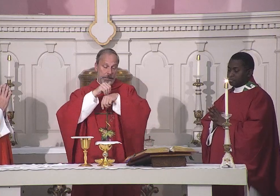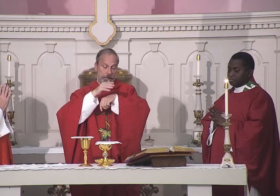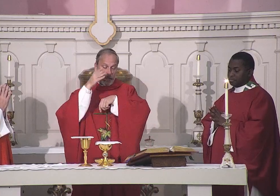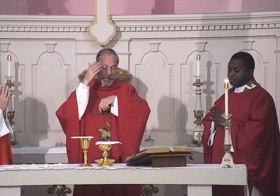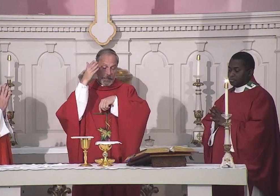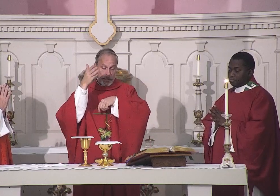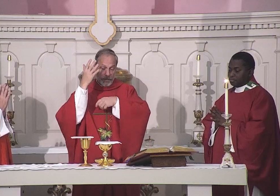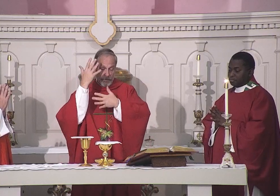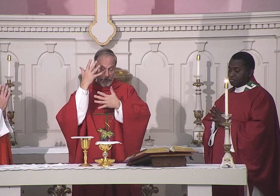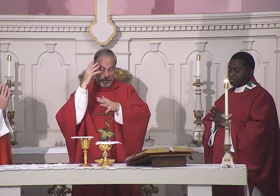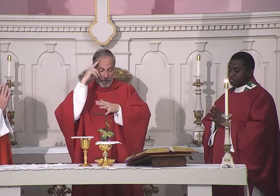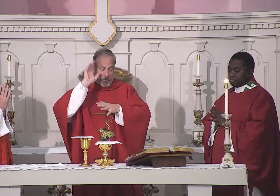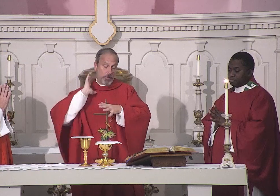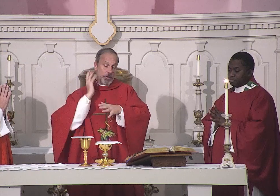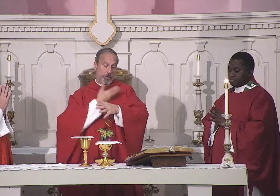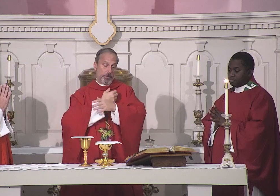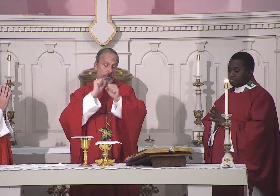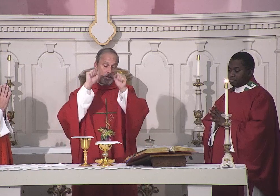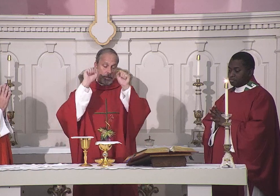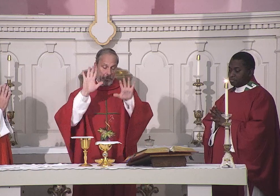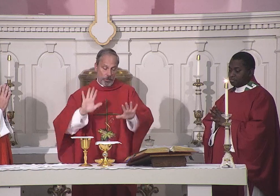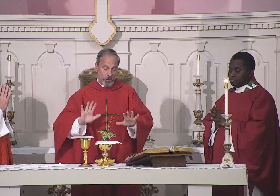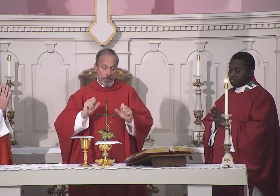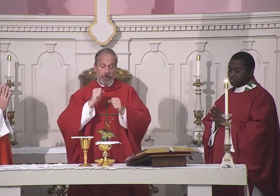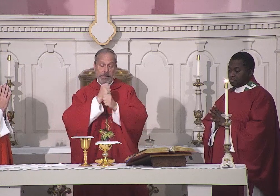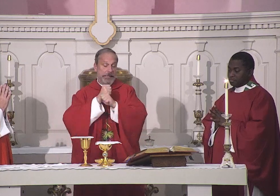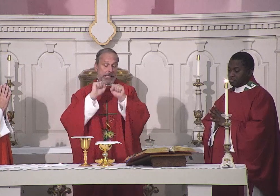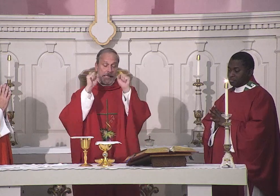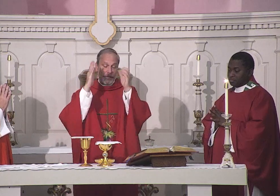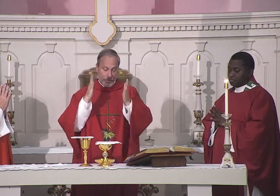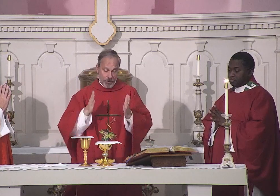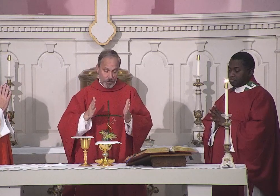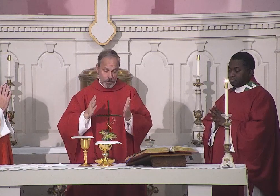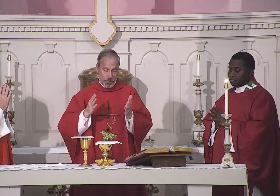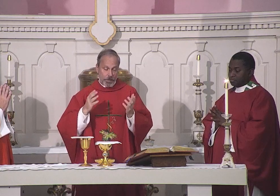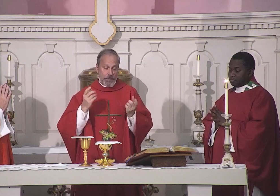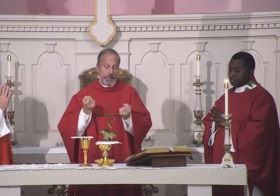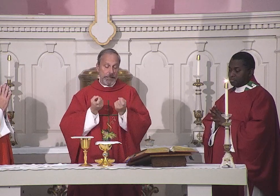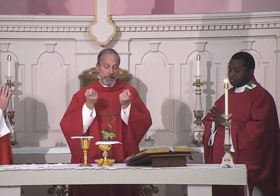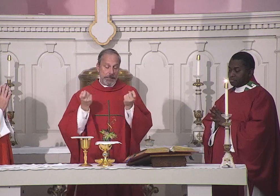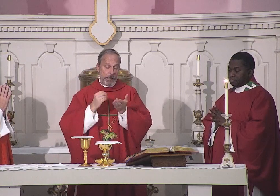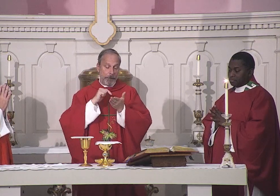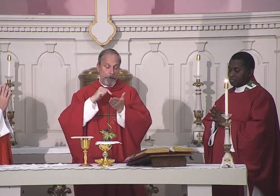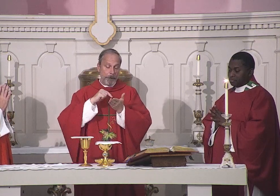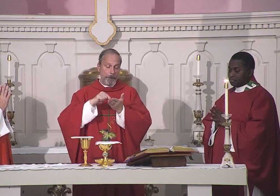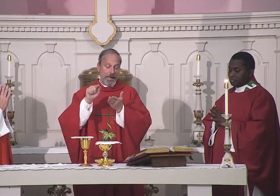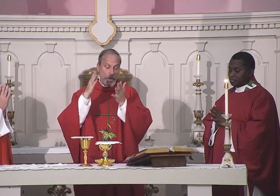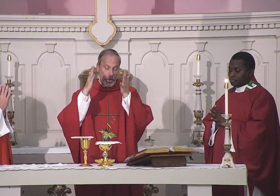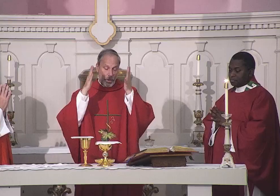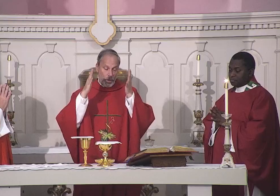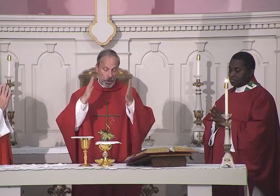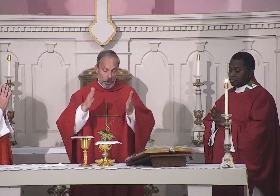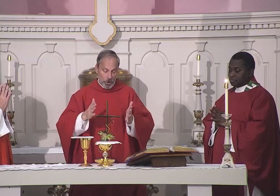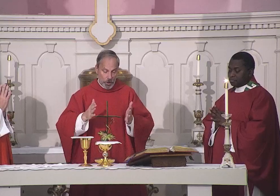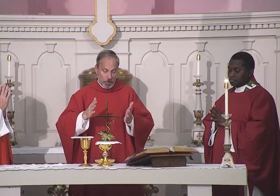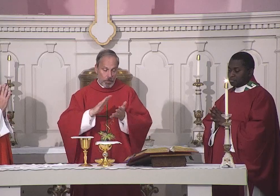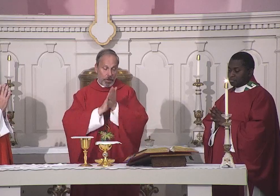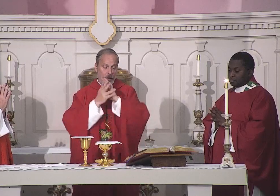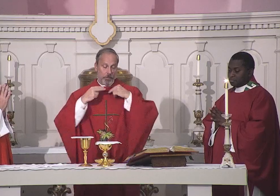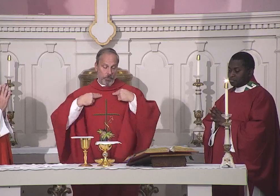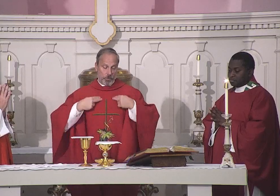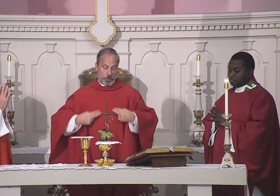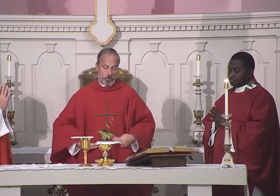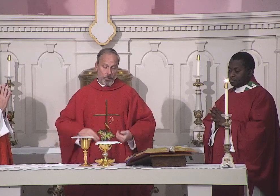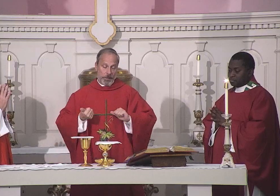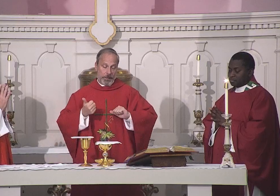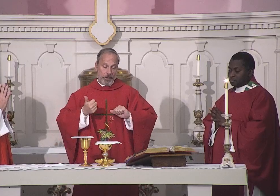all things, whom you sent as our Savior and Redeemer, incarnate by the